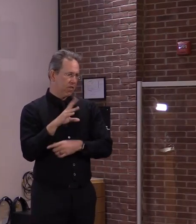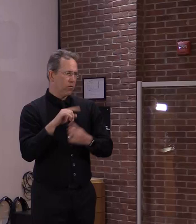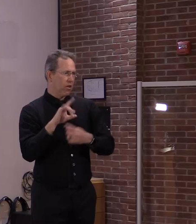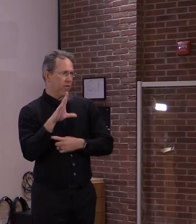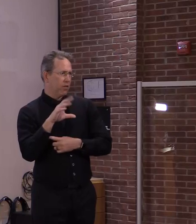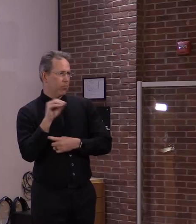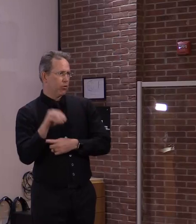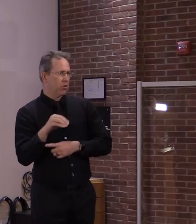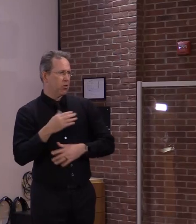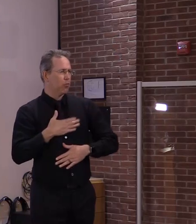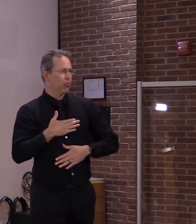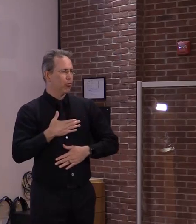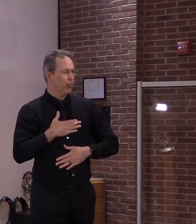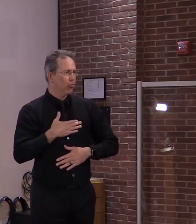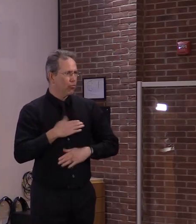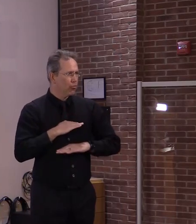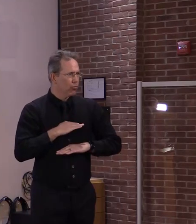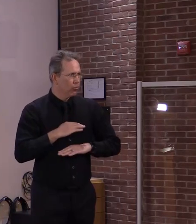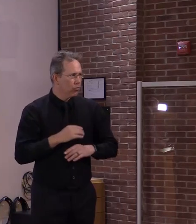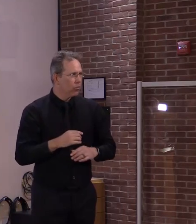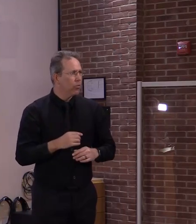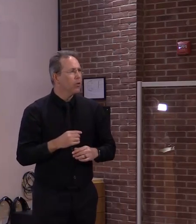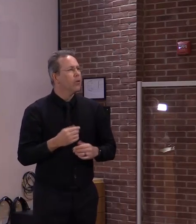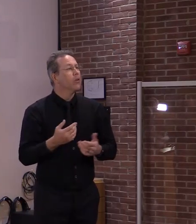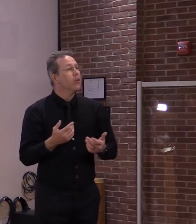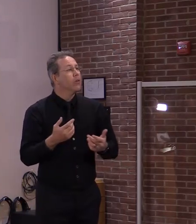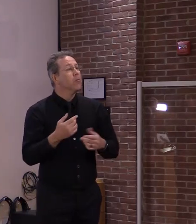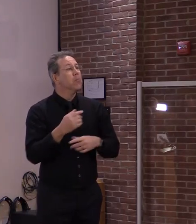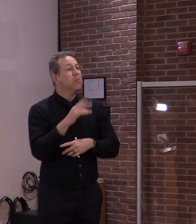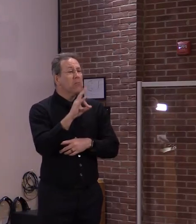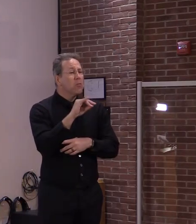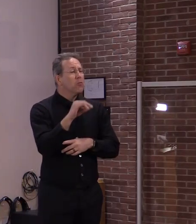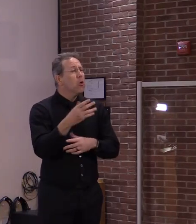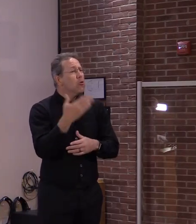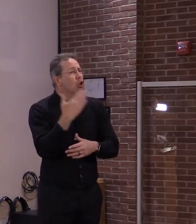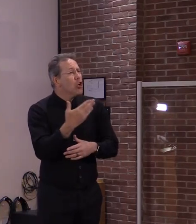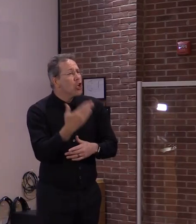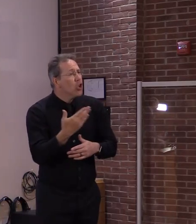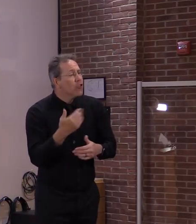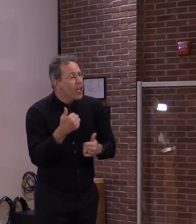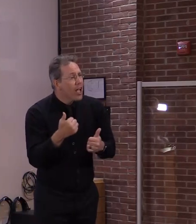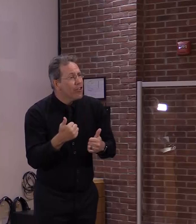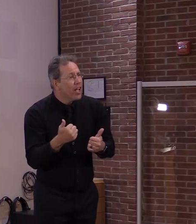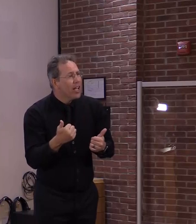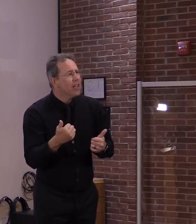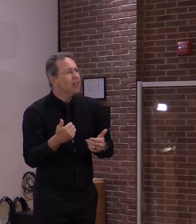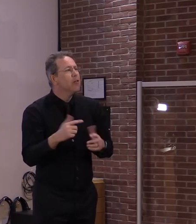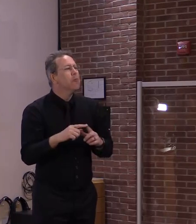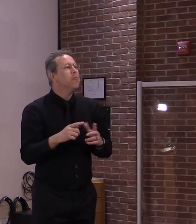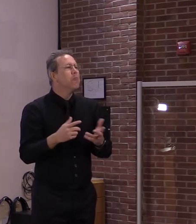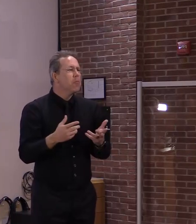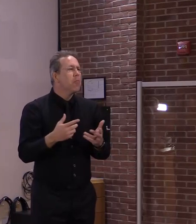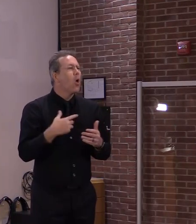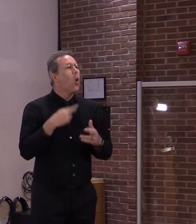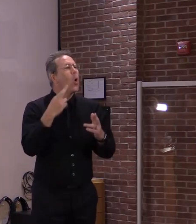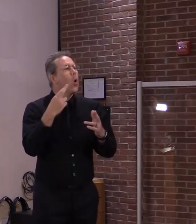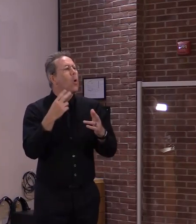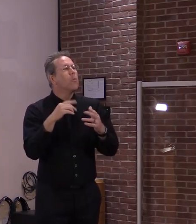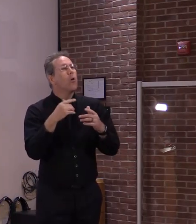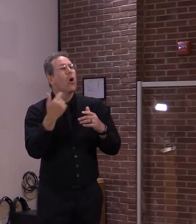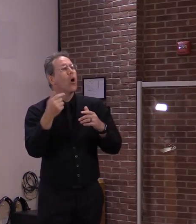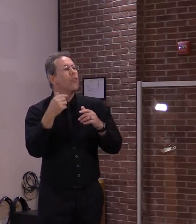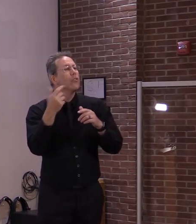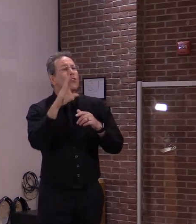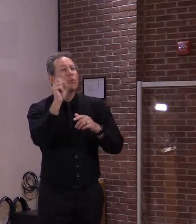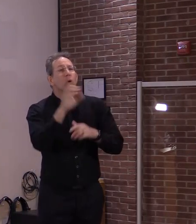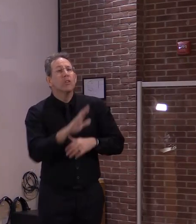that parts of the country that don't really have the same vaccine uptake we have a chance to do as well. But I don't think